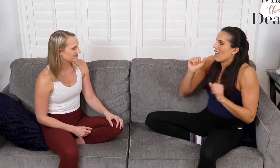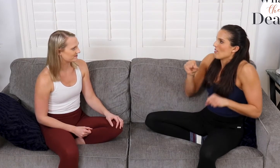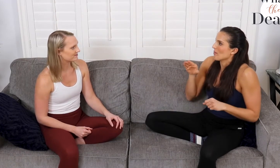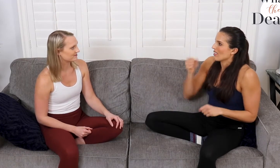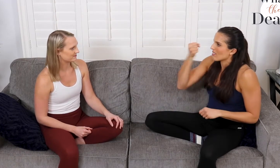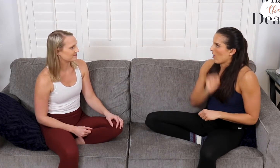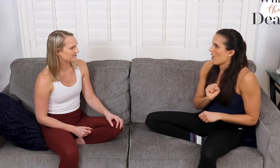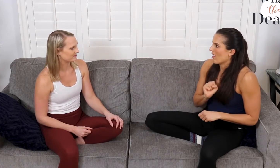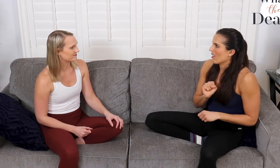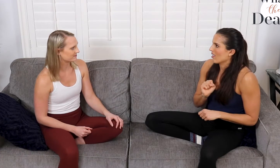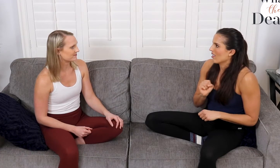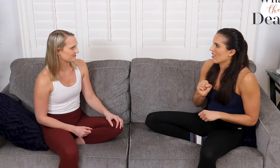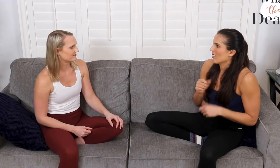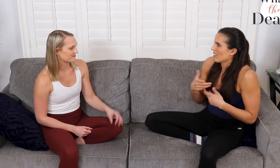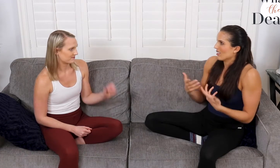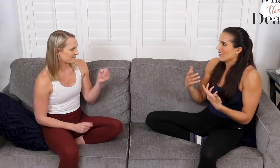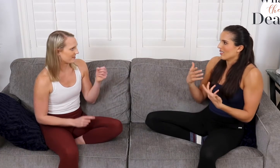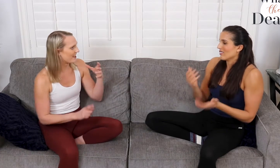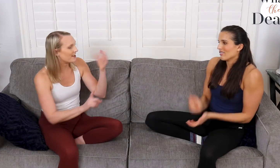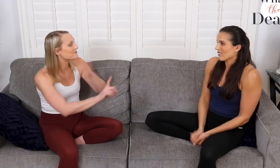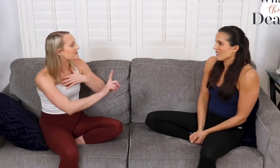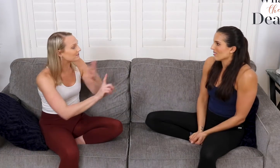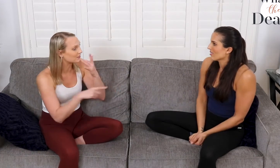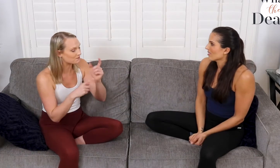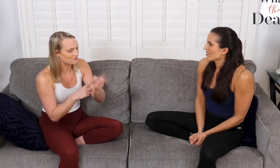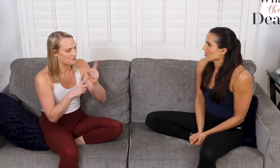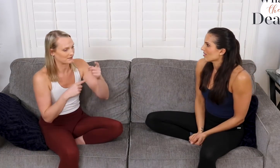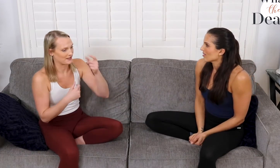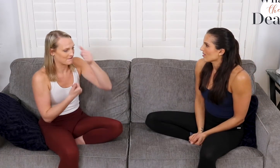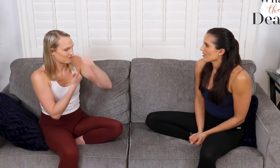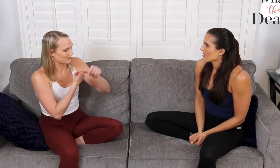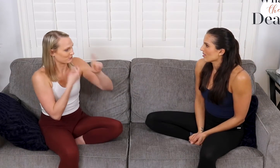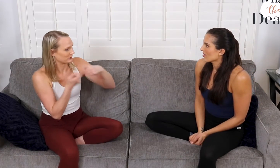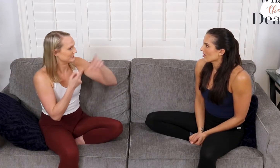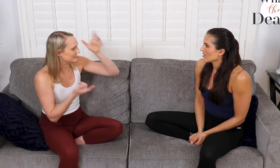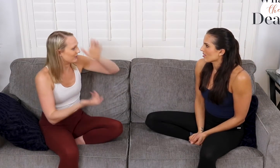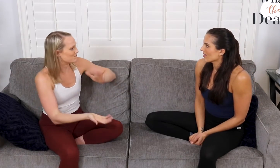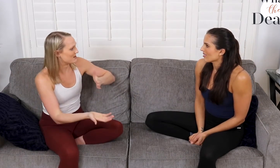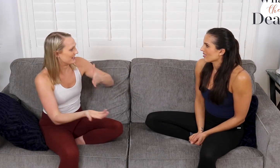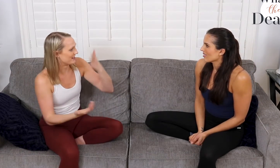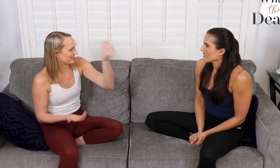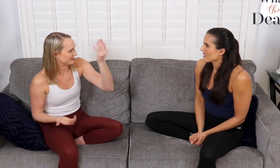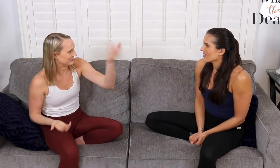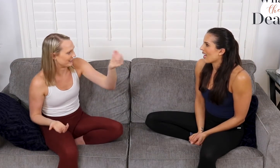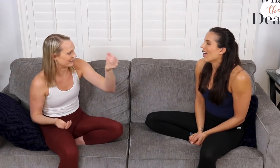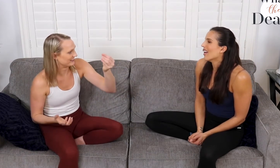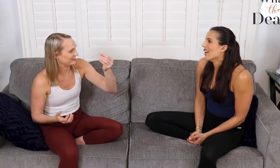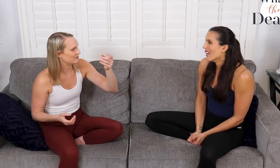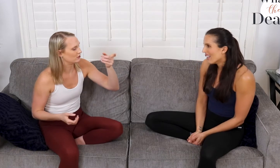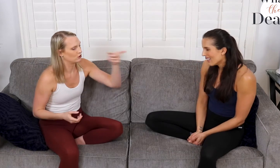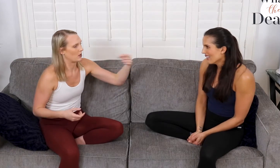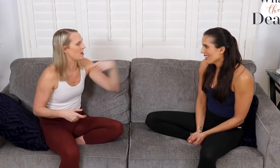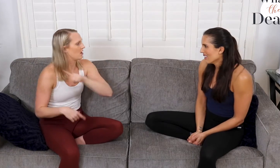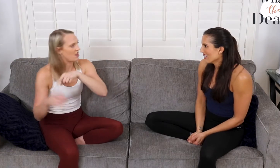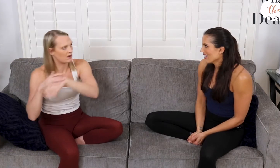my 27 years of life, I took out my hearing aid out of the hot tub and I did not use it once. And I